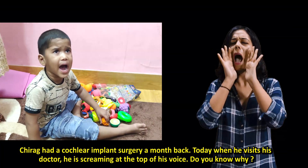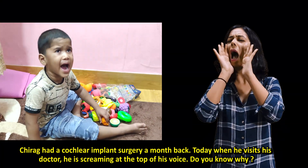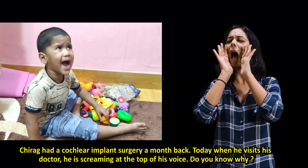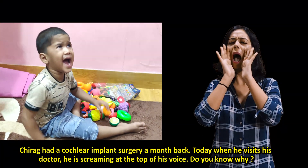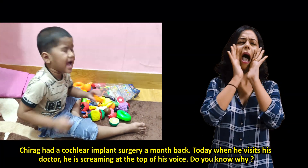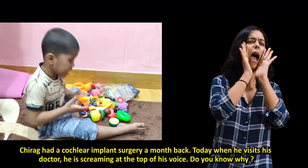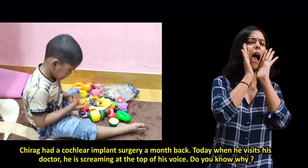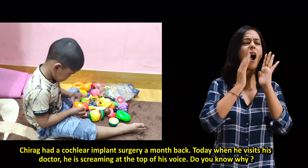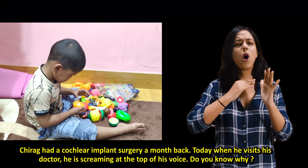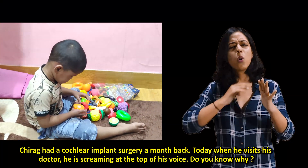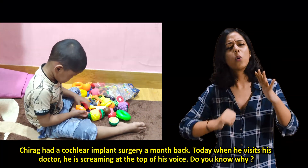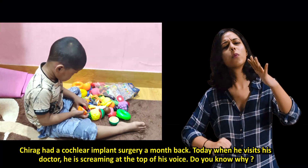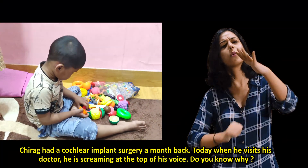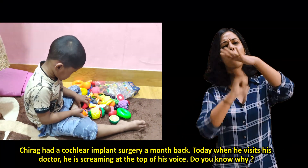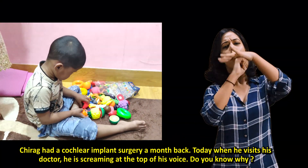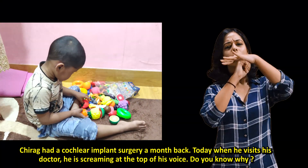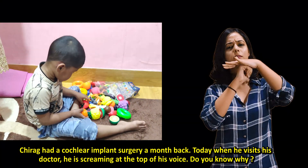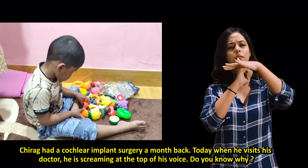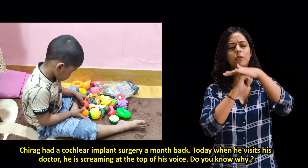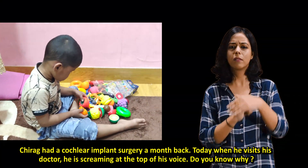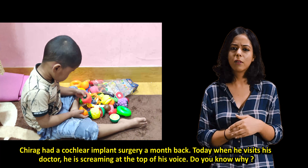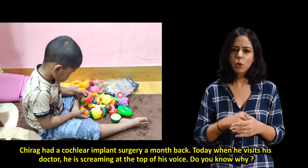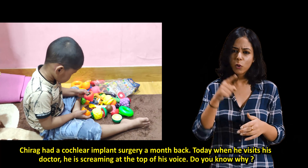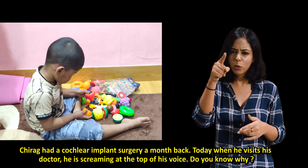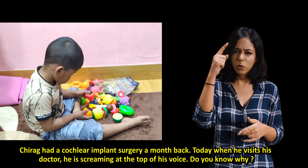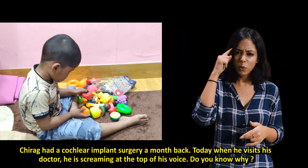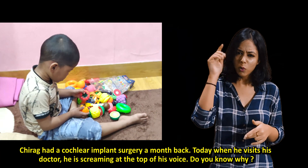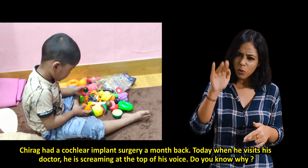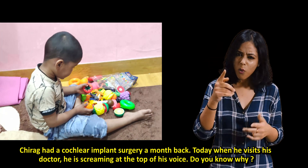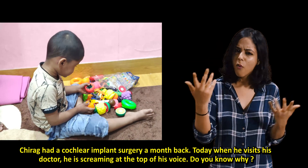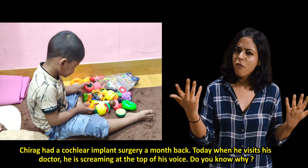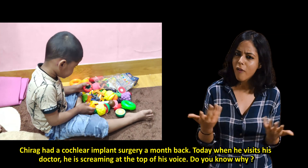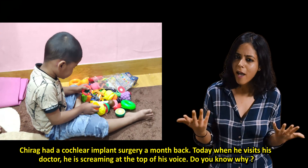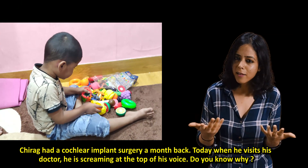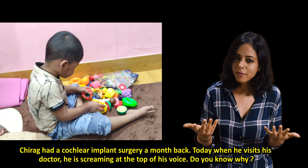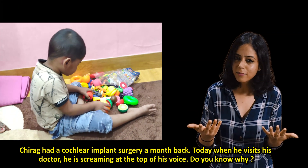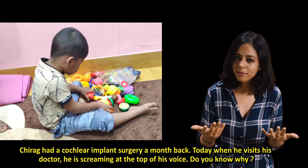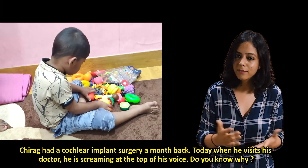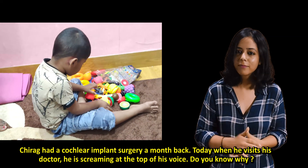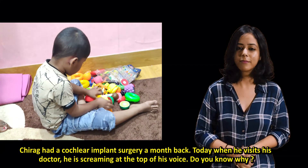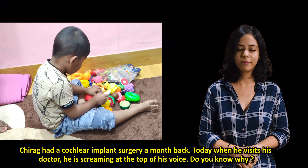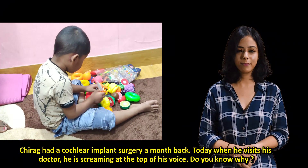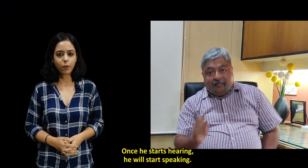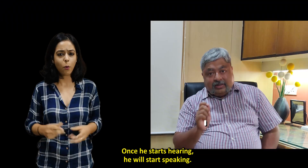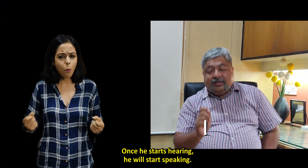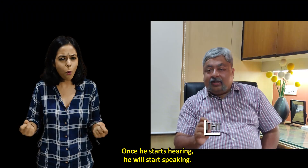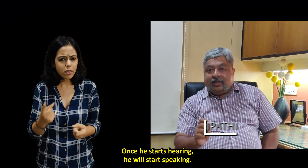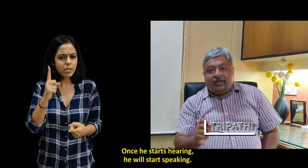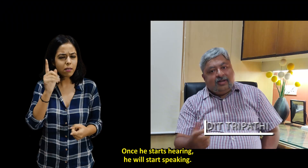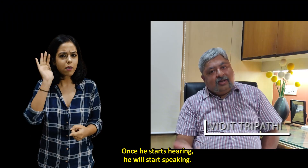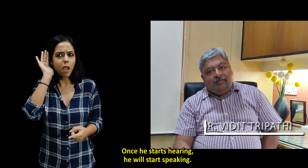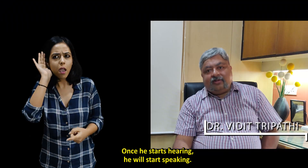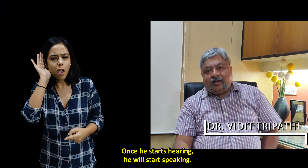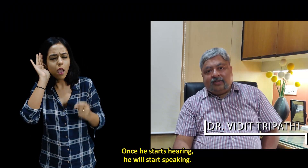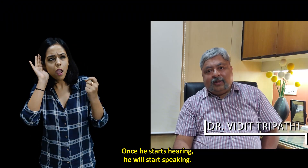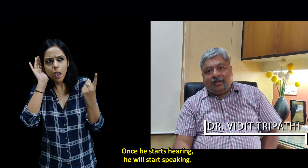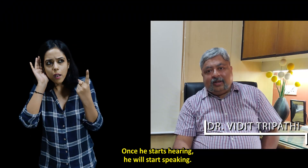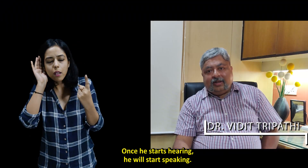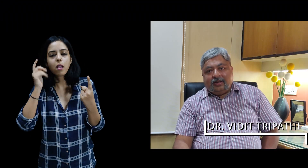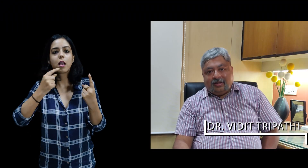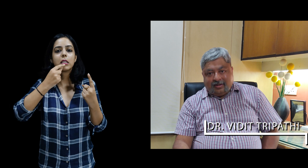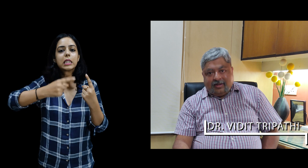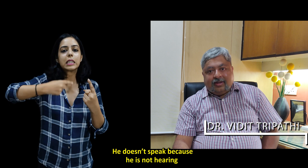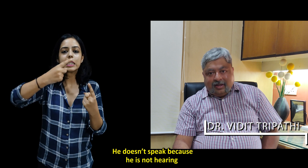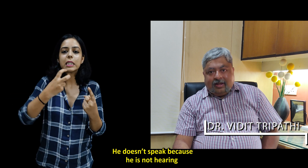he visits his doctor he's screaming at the top of his voice do you know why once he starts hearing he will start